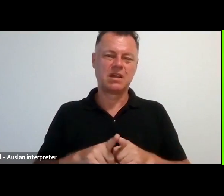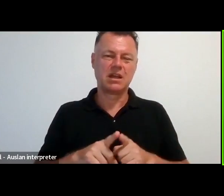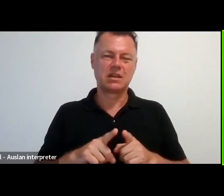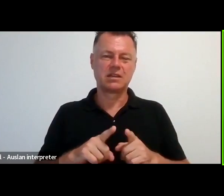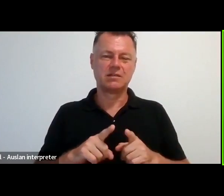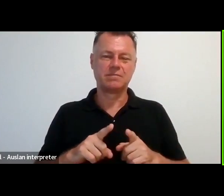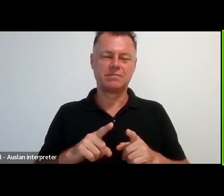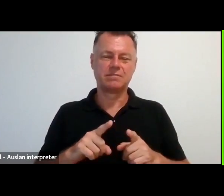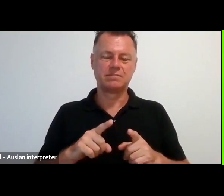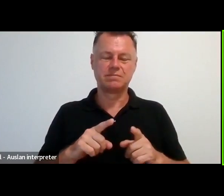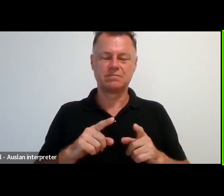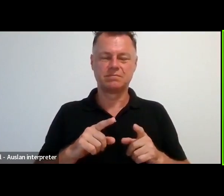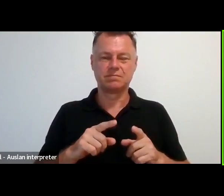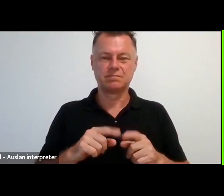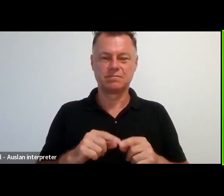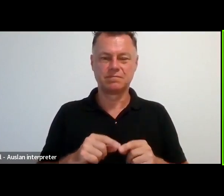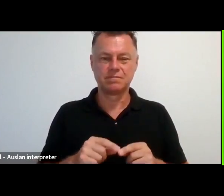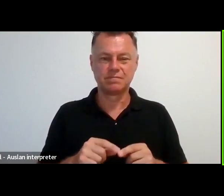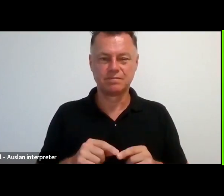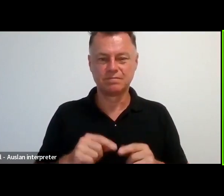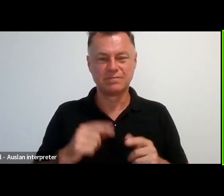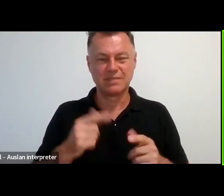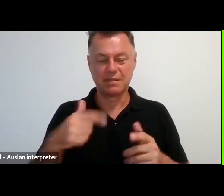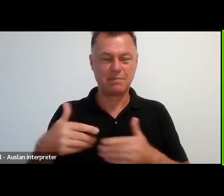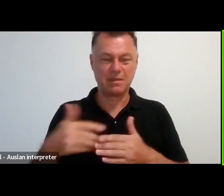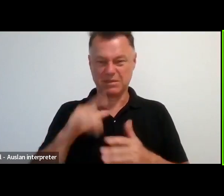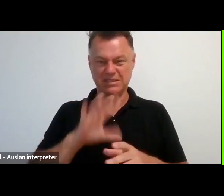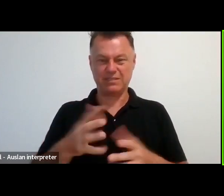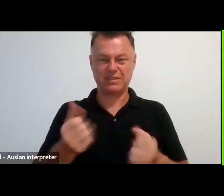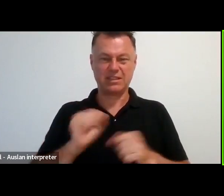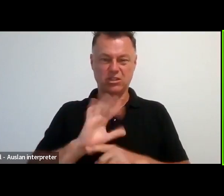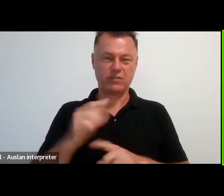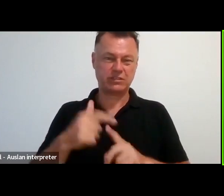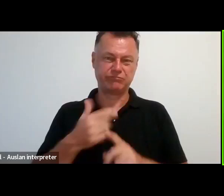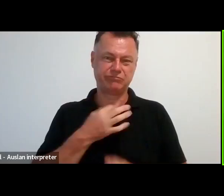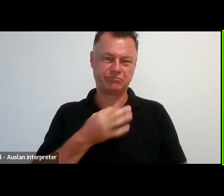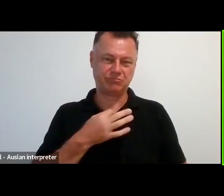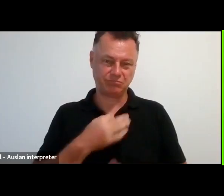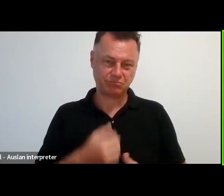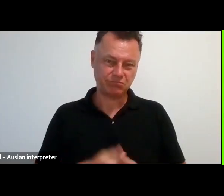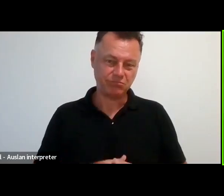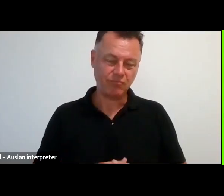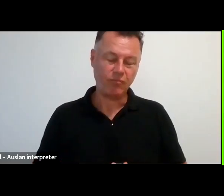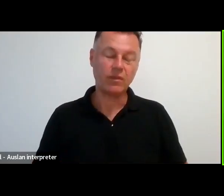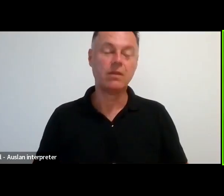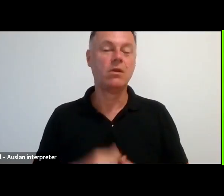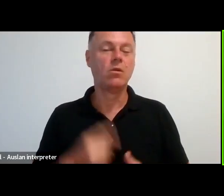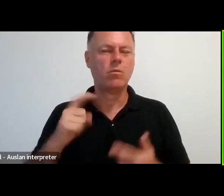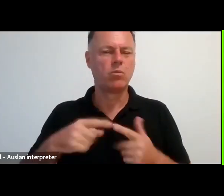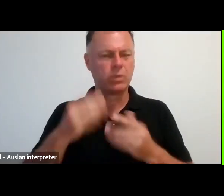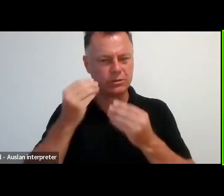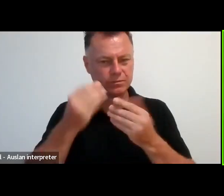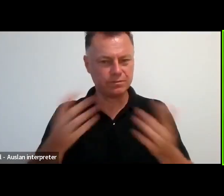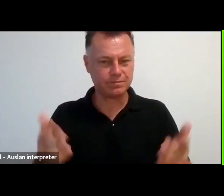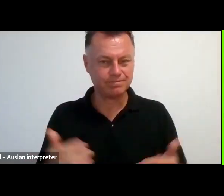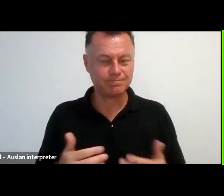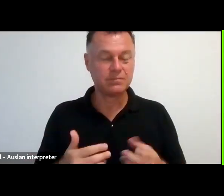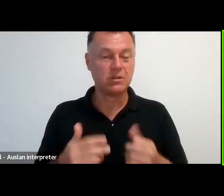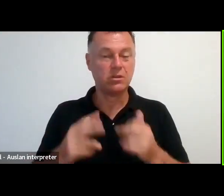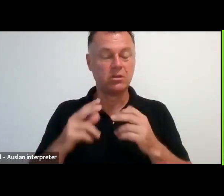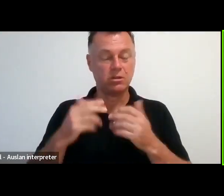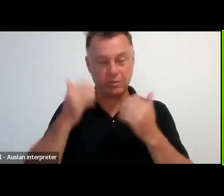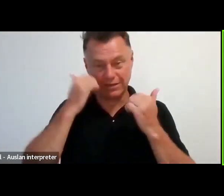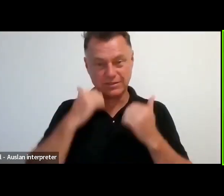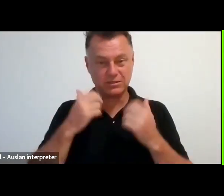prematurely, and they can get COVID themselves. The other thing to note around that is that there is evidence that